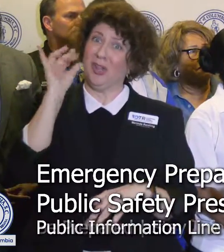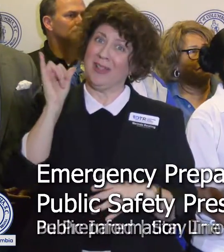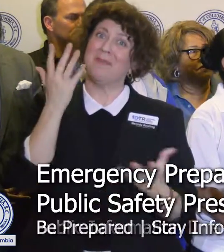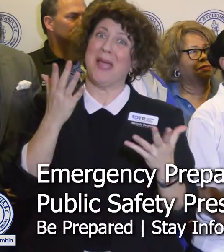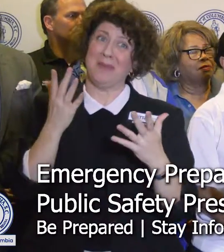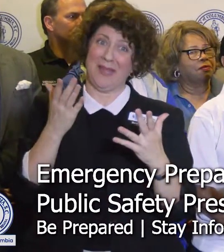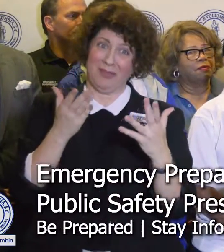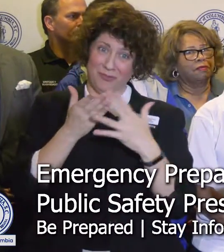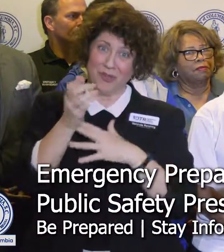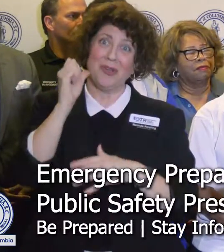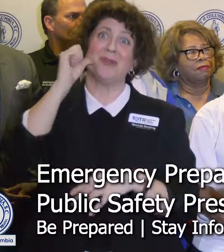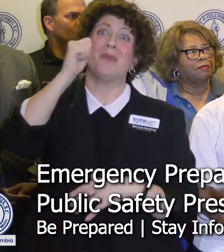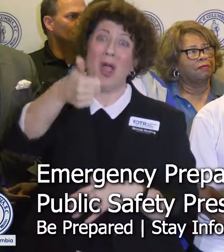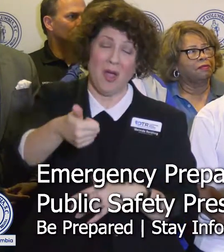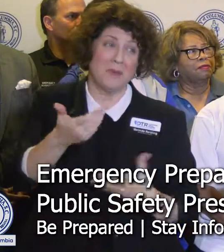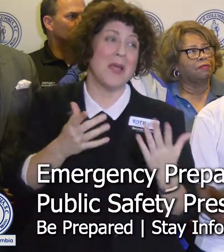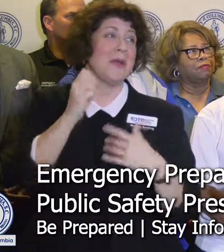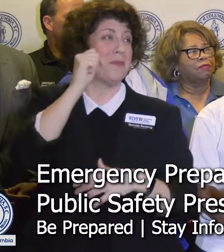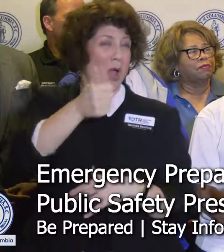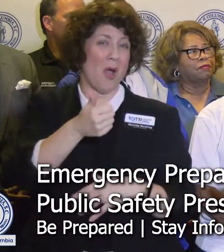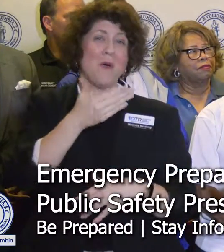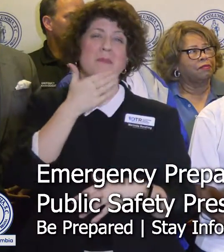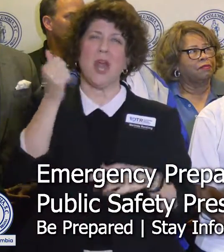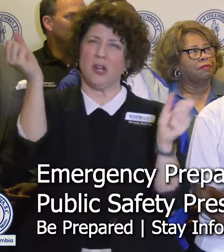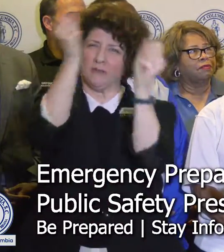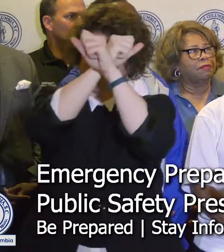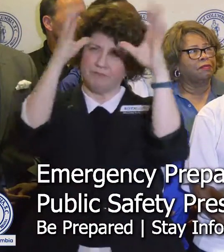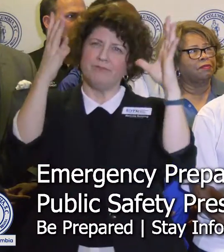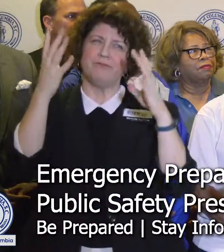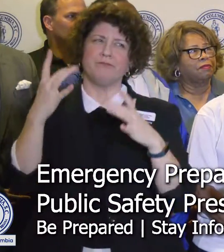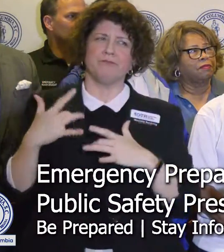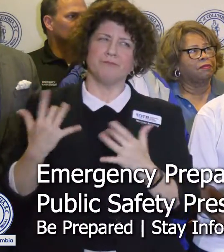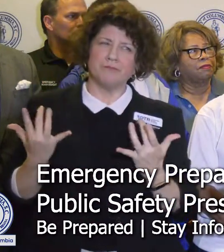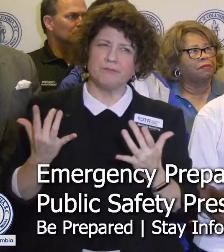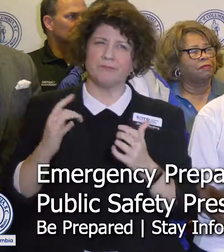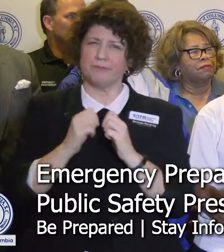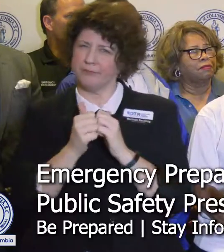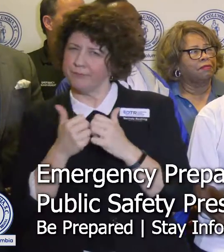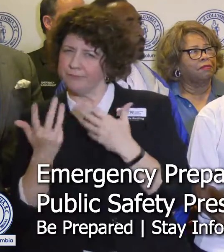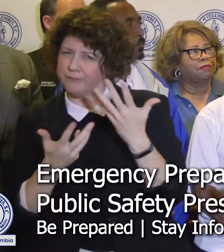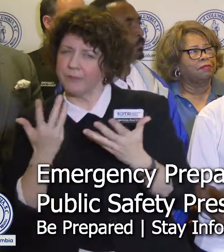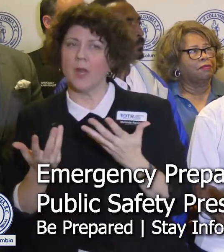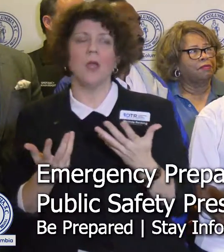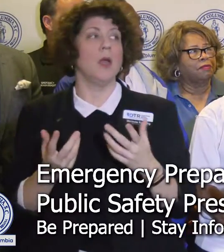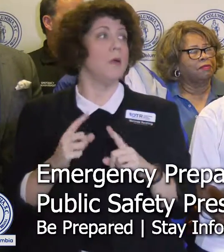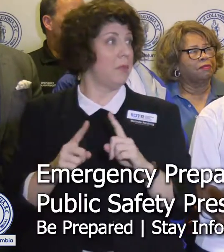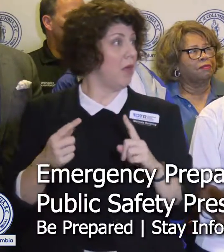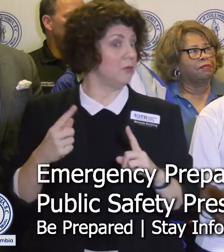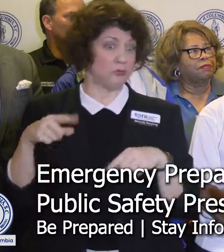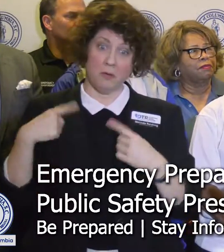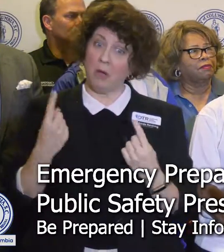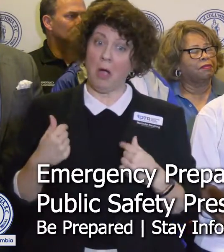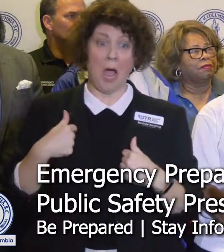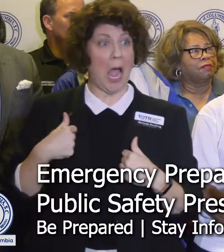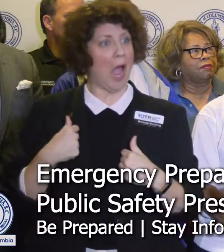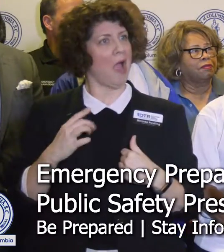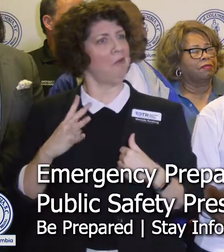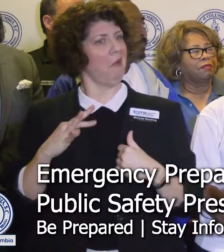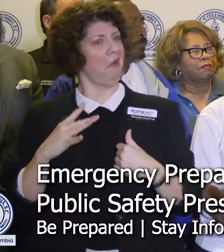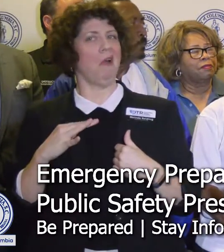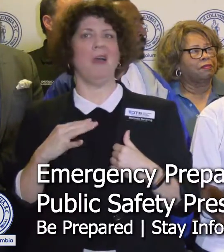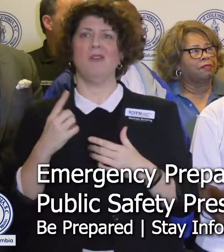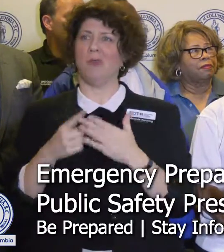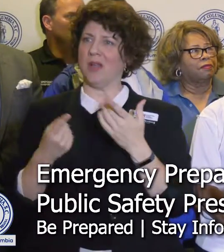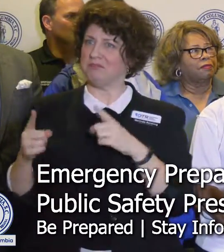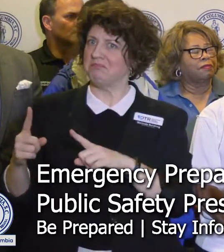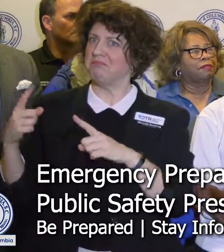tomorrow we'll have an idea as to where we are. And I'm encouraged that what we've been able to stand up, the folks here and